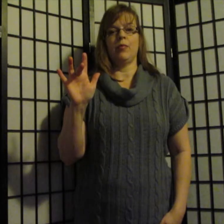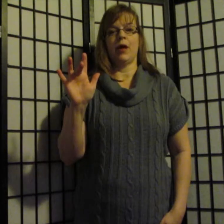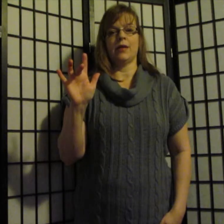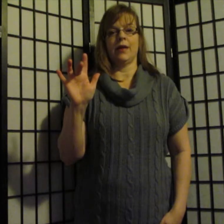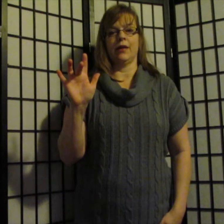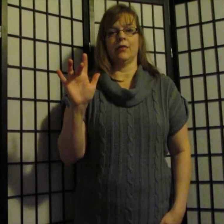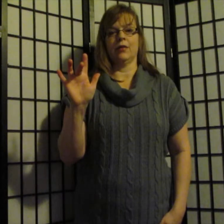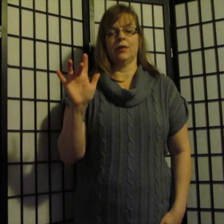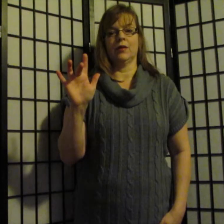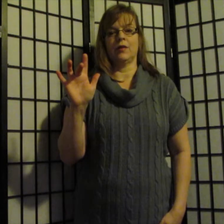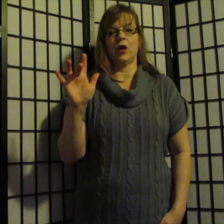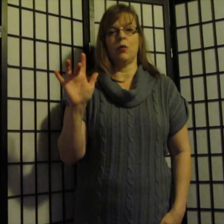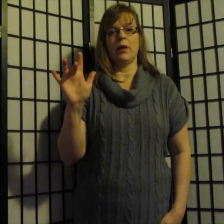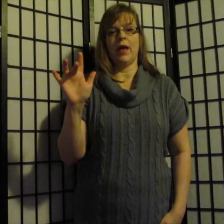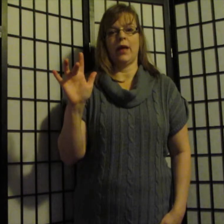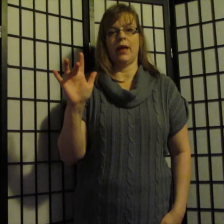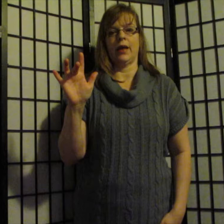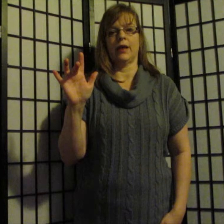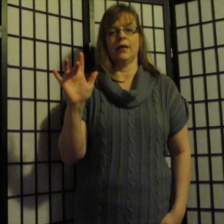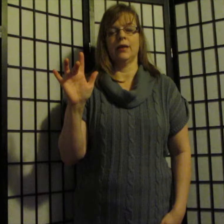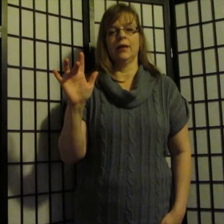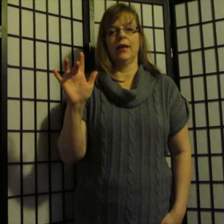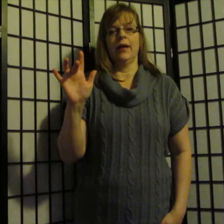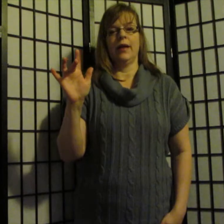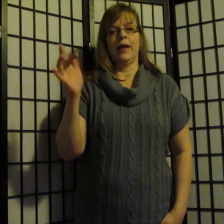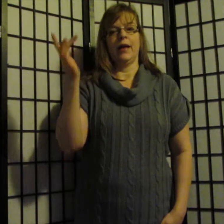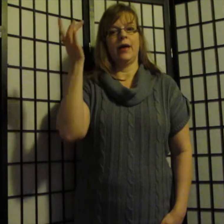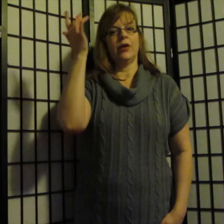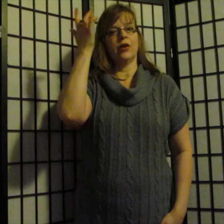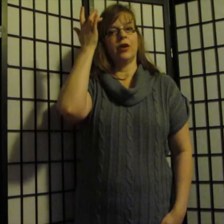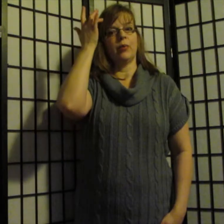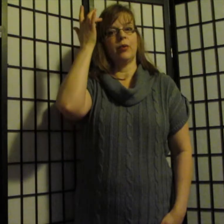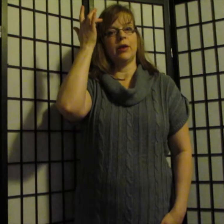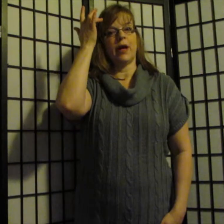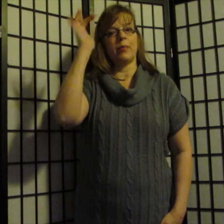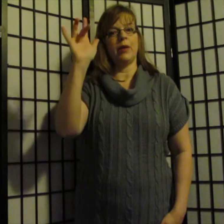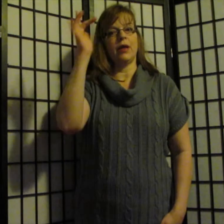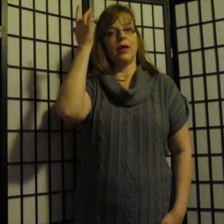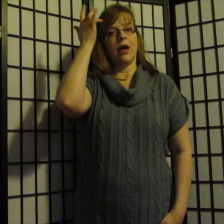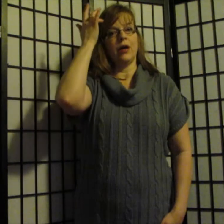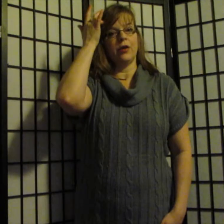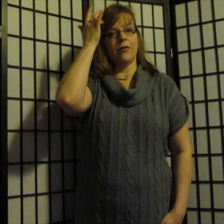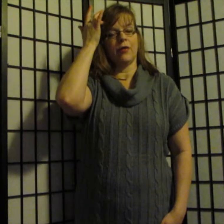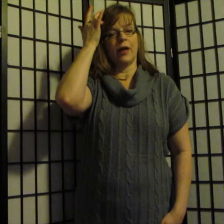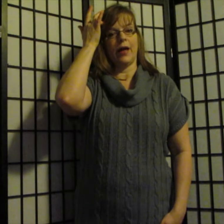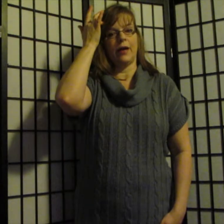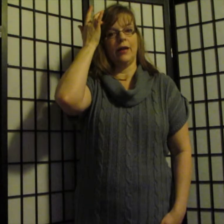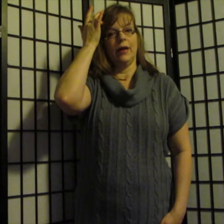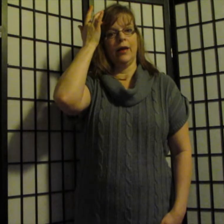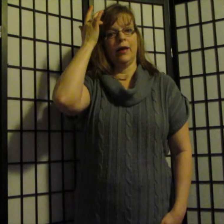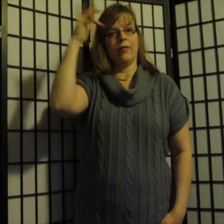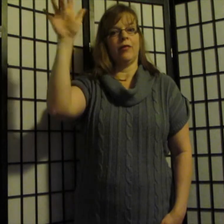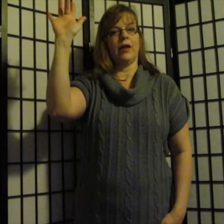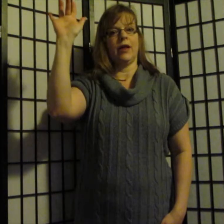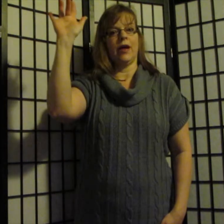brought down. It's the open 8 hand. And you're going to put that pinky on your forehead and flick it